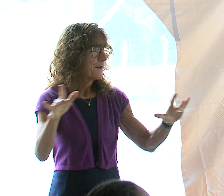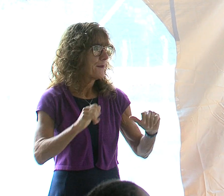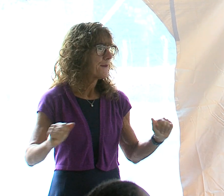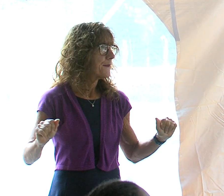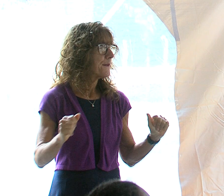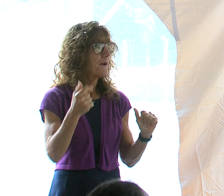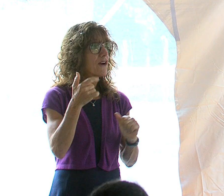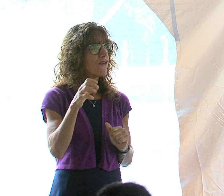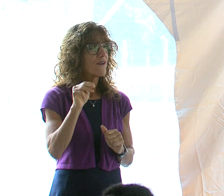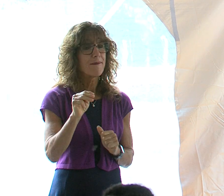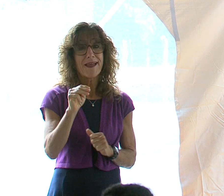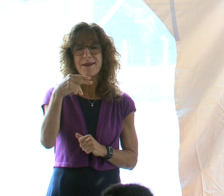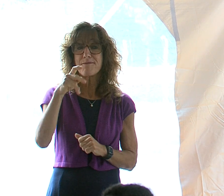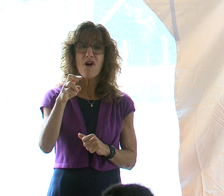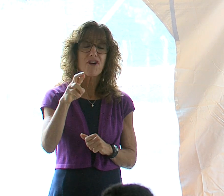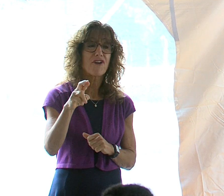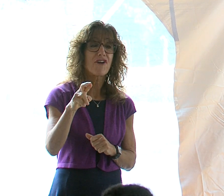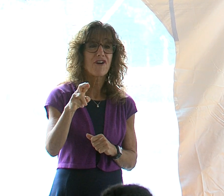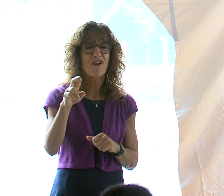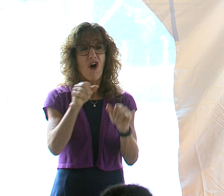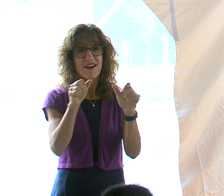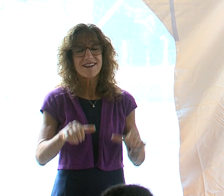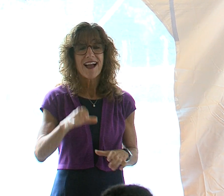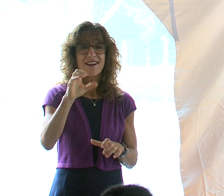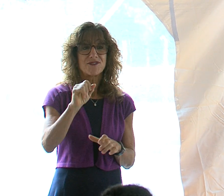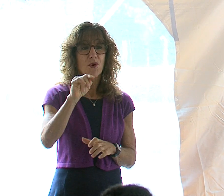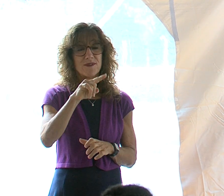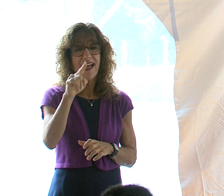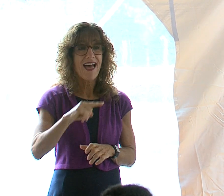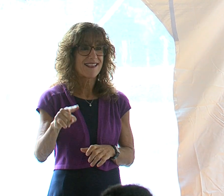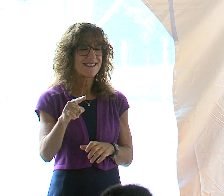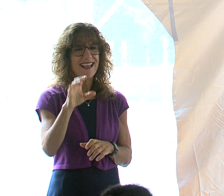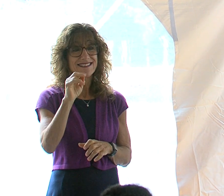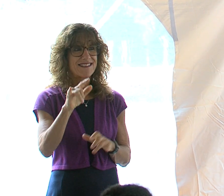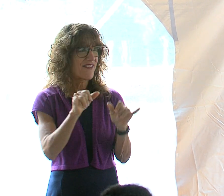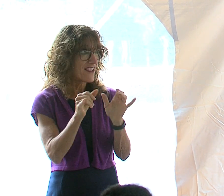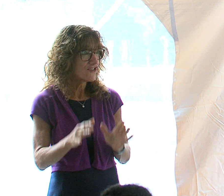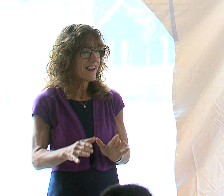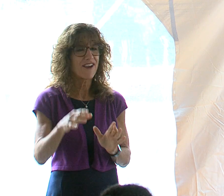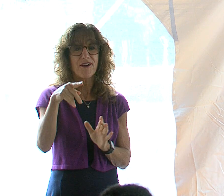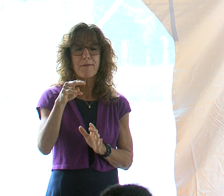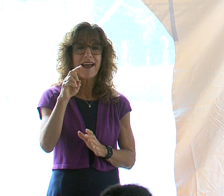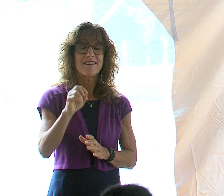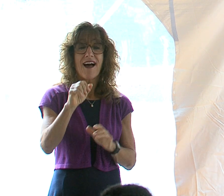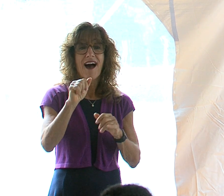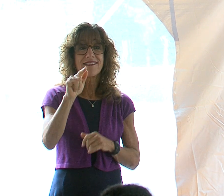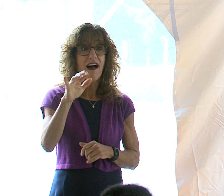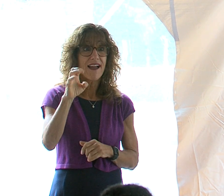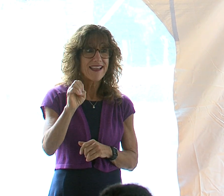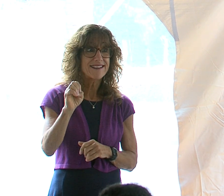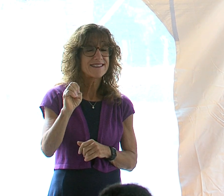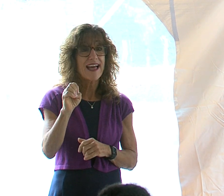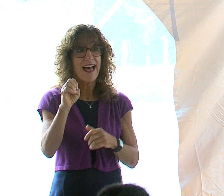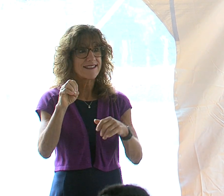Grimm and Parker as architects, Soltes as our civil engineer, Pando Alliance as our environmental consultant, and many, many